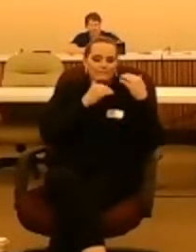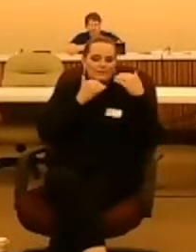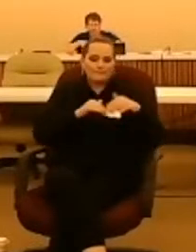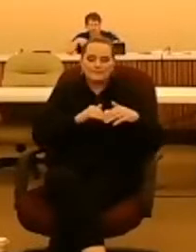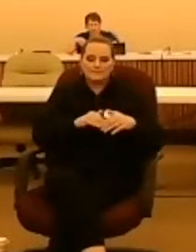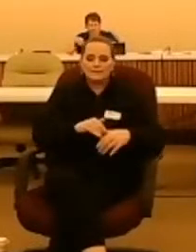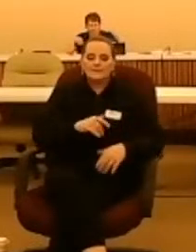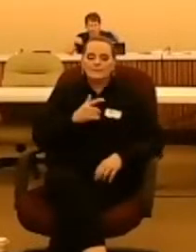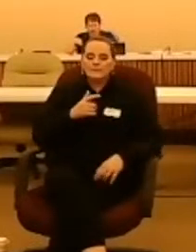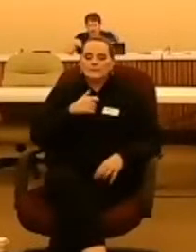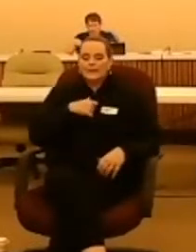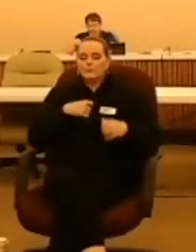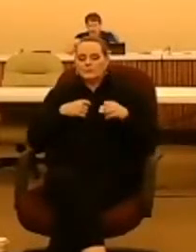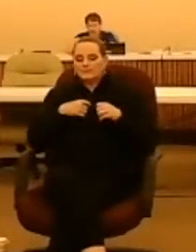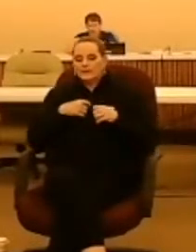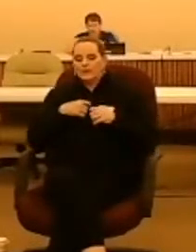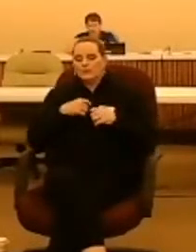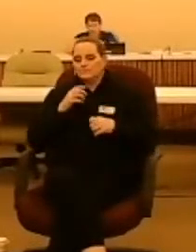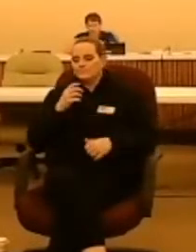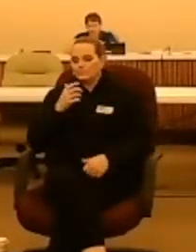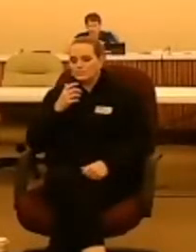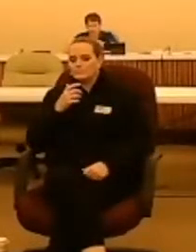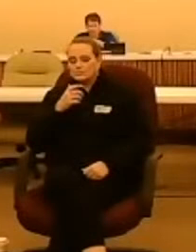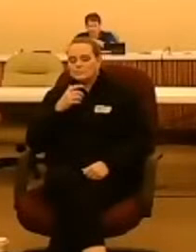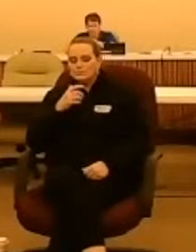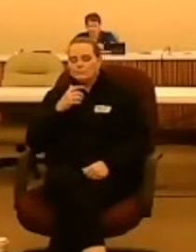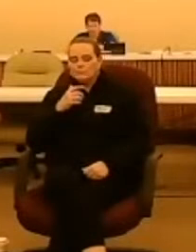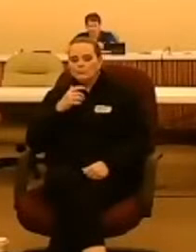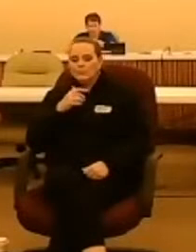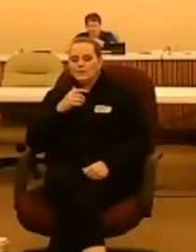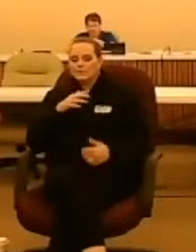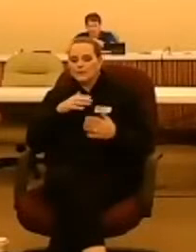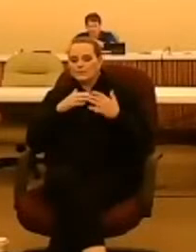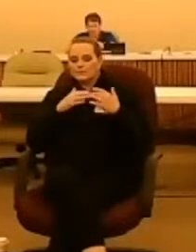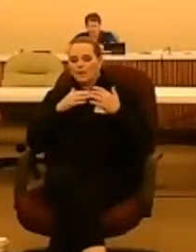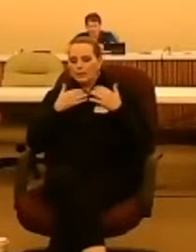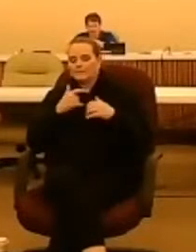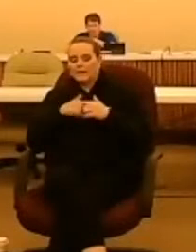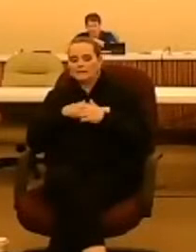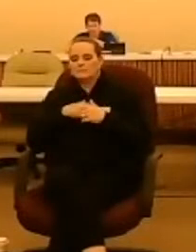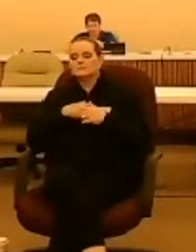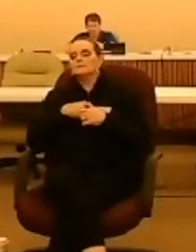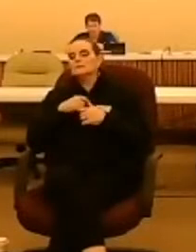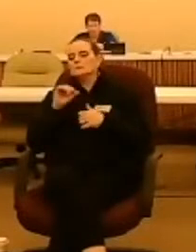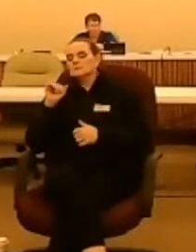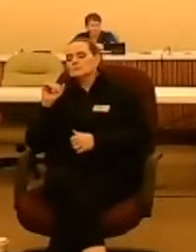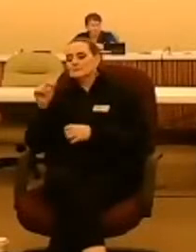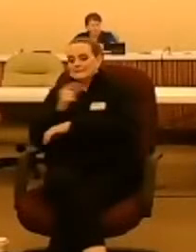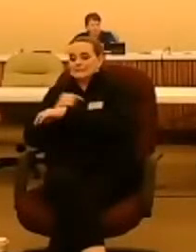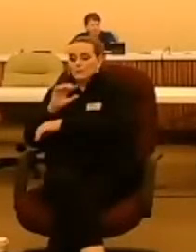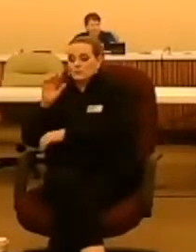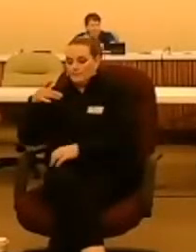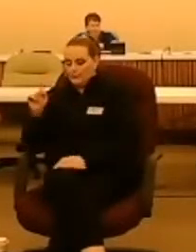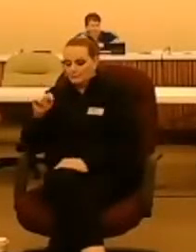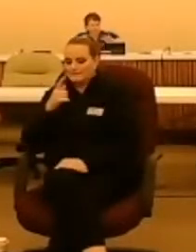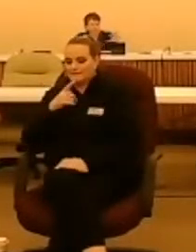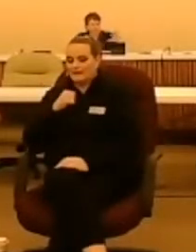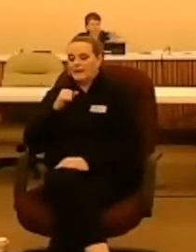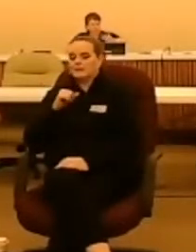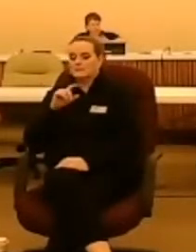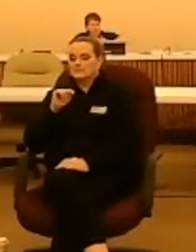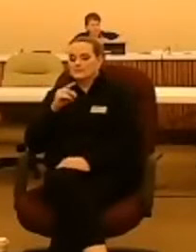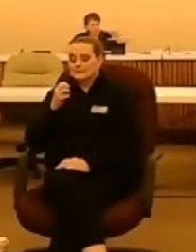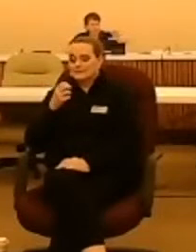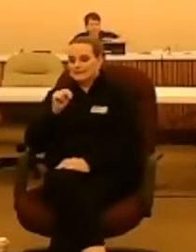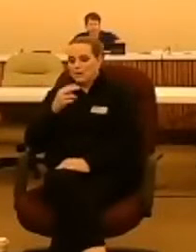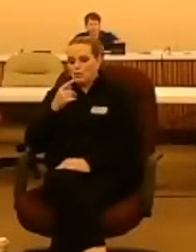It was essentially, there was a cap on apartment buildings, garden apartments, and townhomes, and then everything else